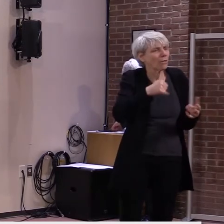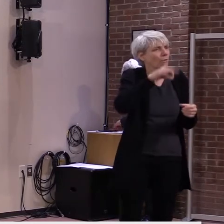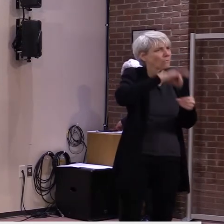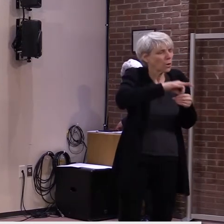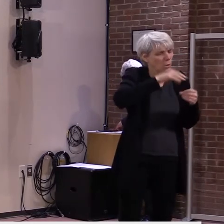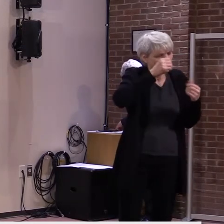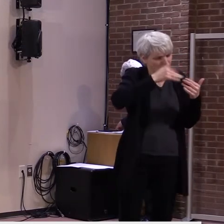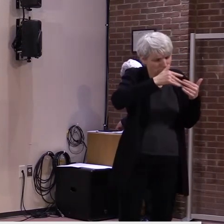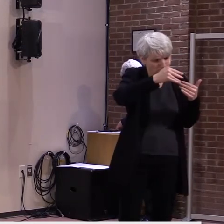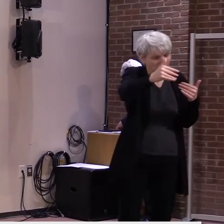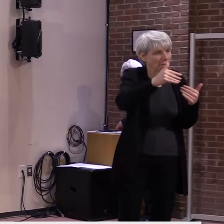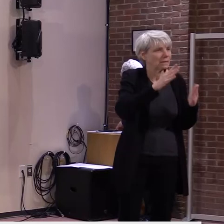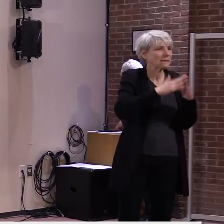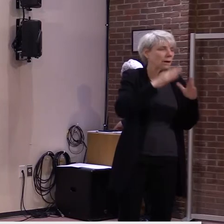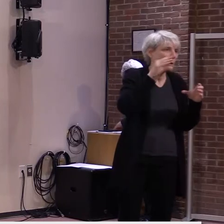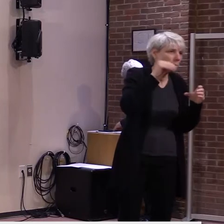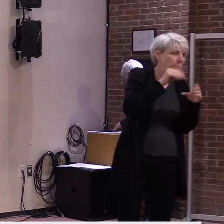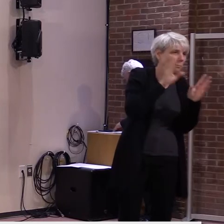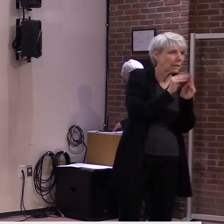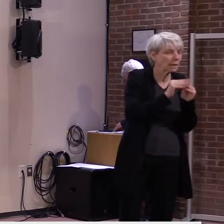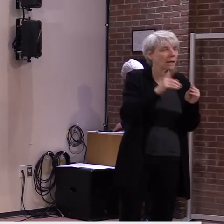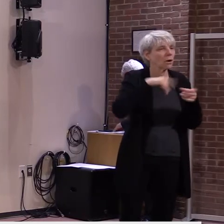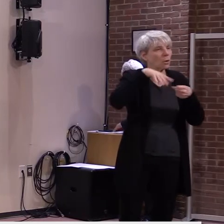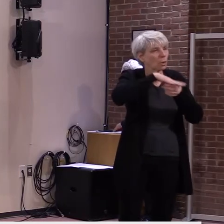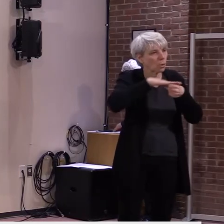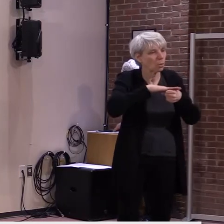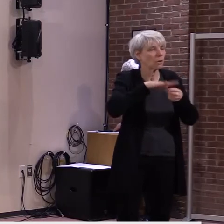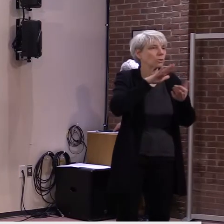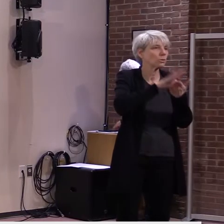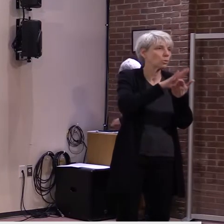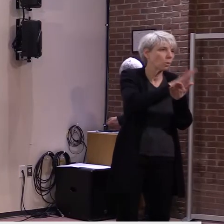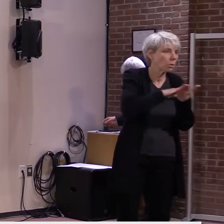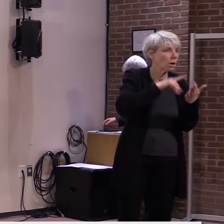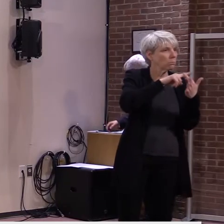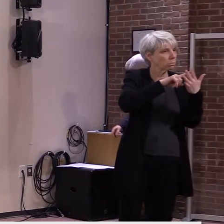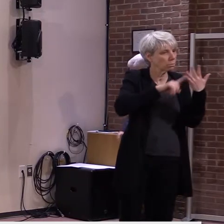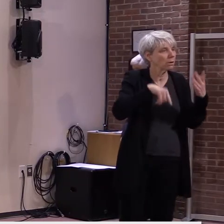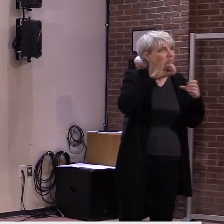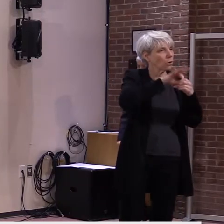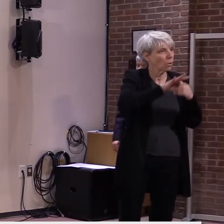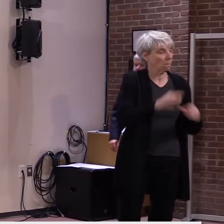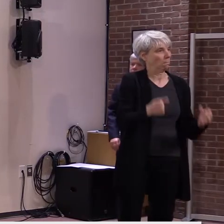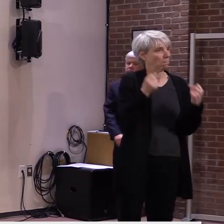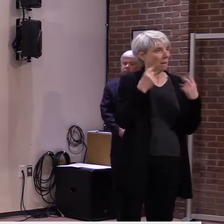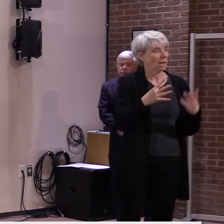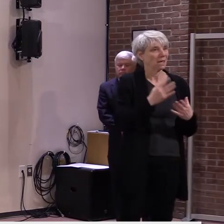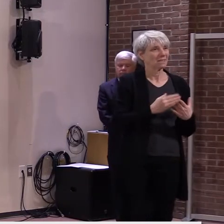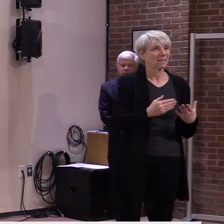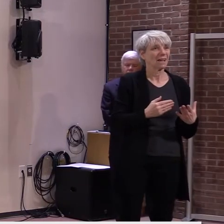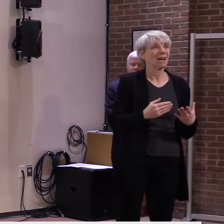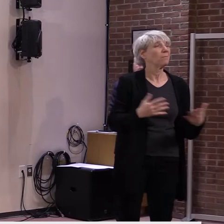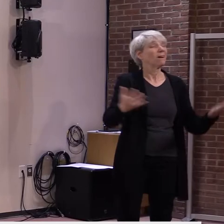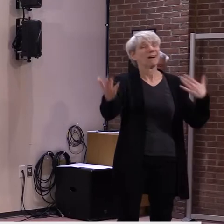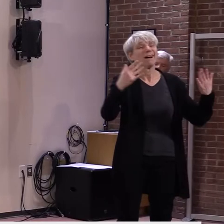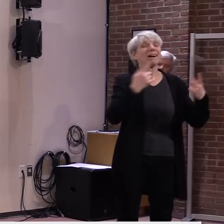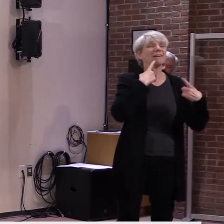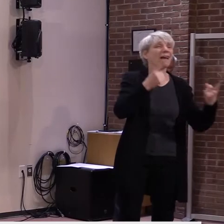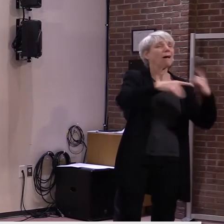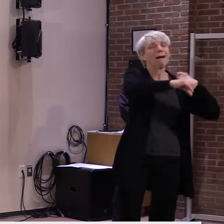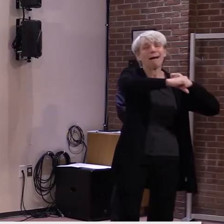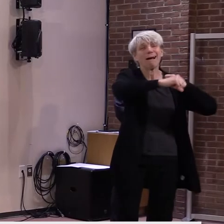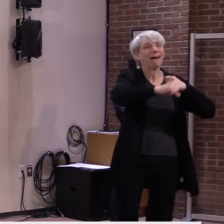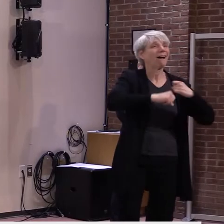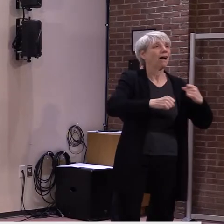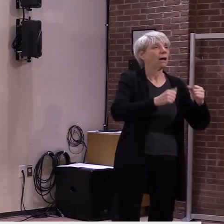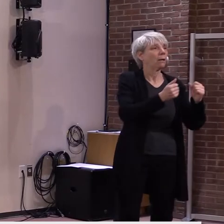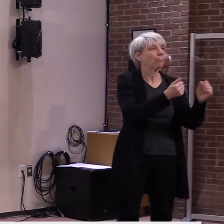participation. I'm as concerned about some of the local elections that are struggling to get enough voters